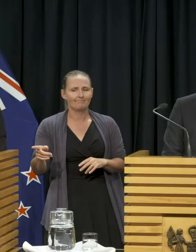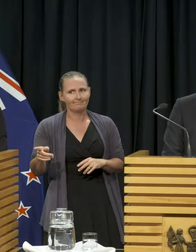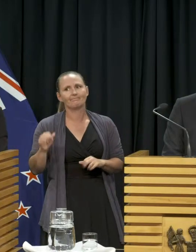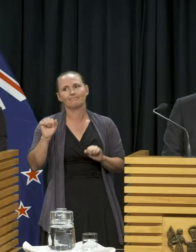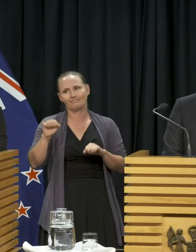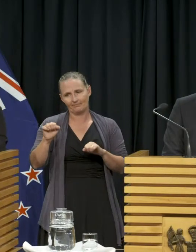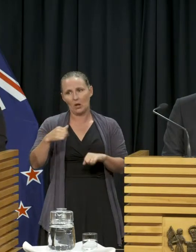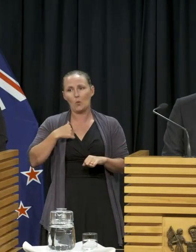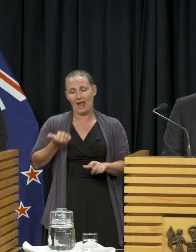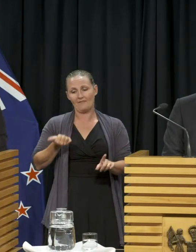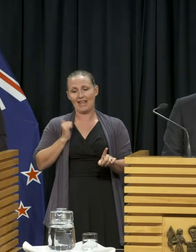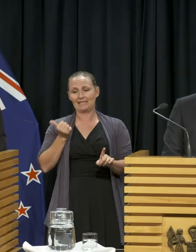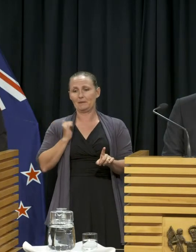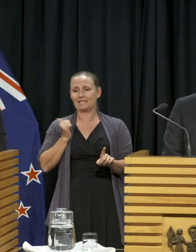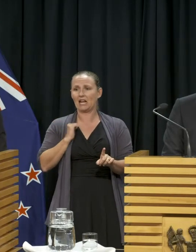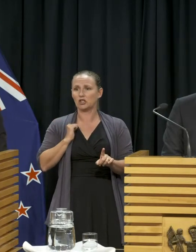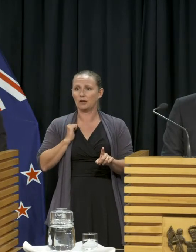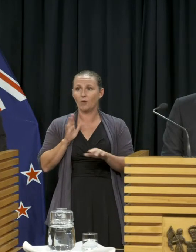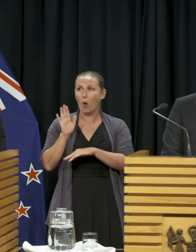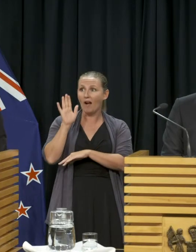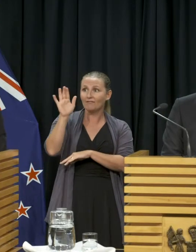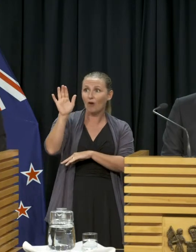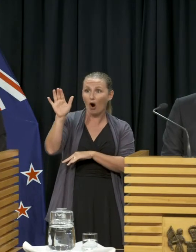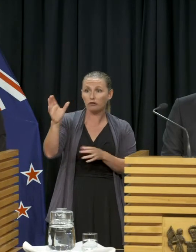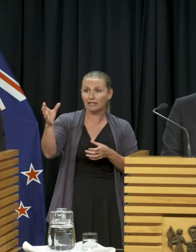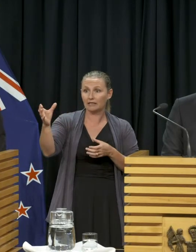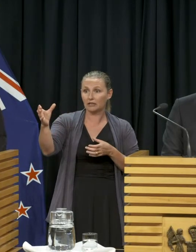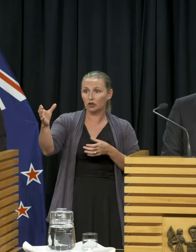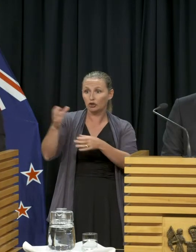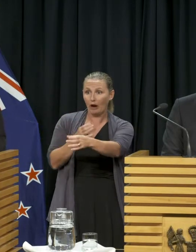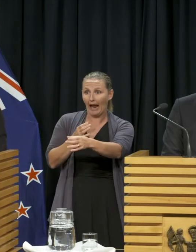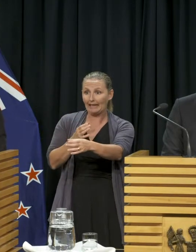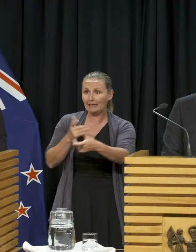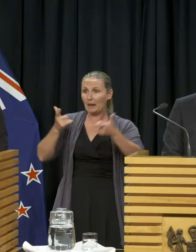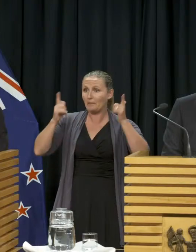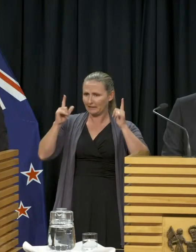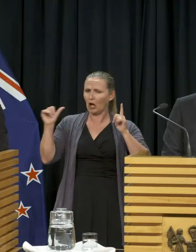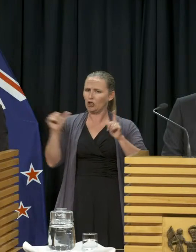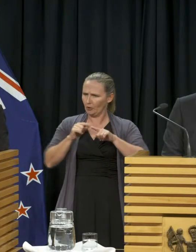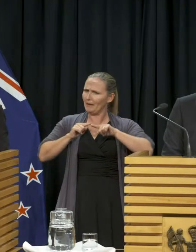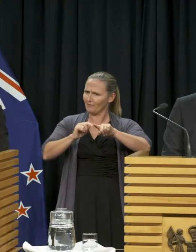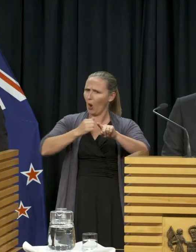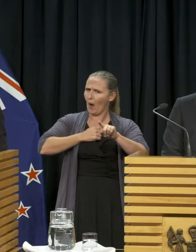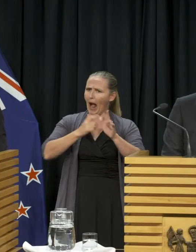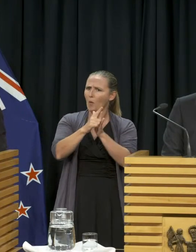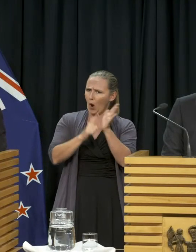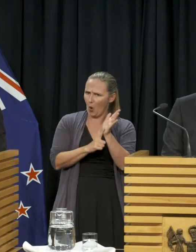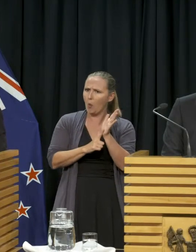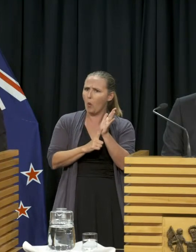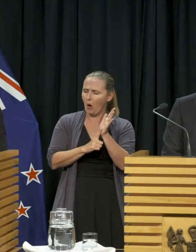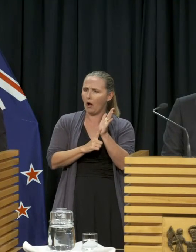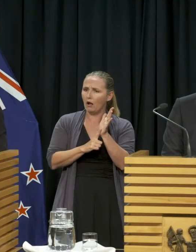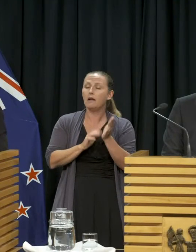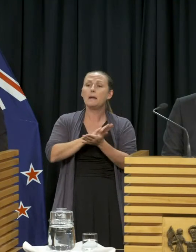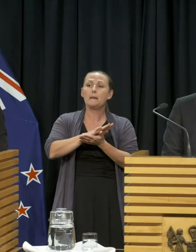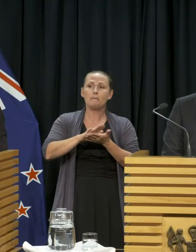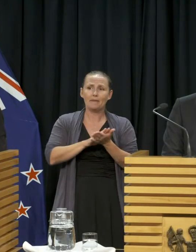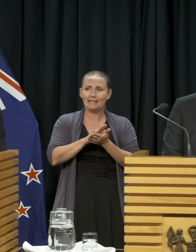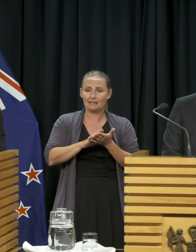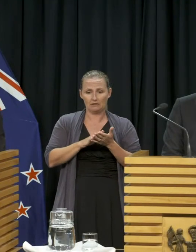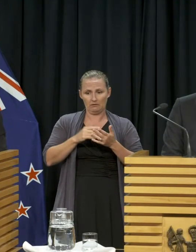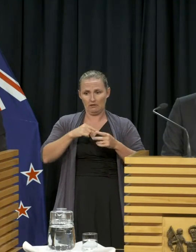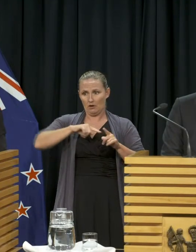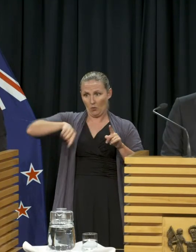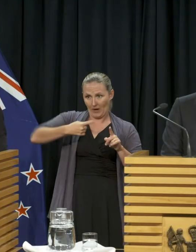are the ones that administer this regime, are upholding our laws. So that means they need to follow any